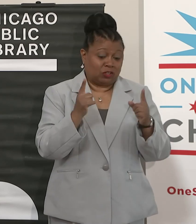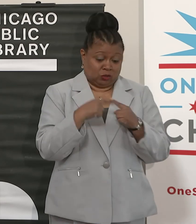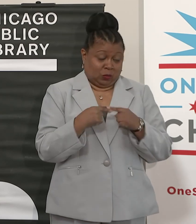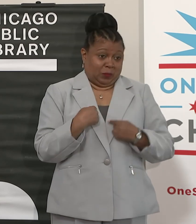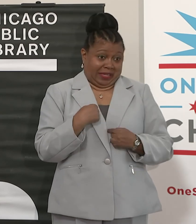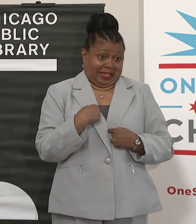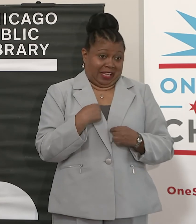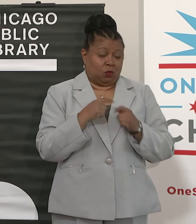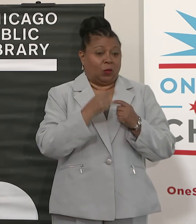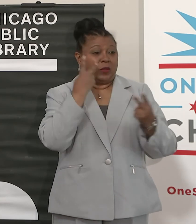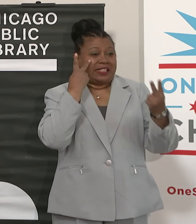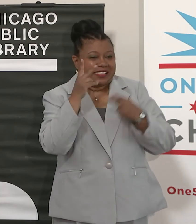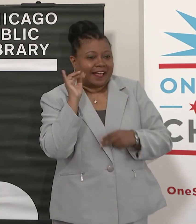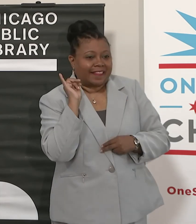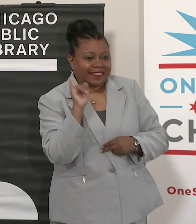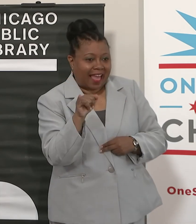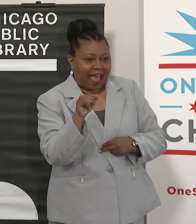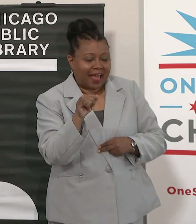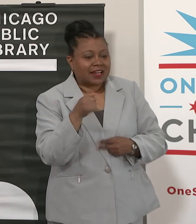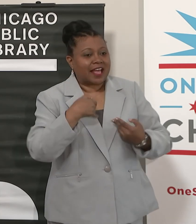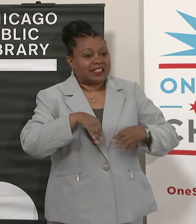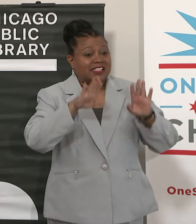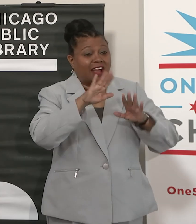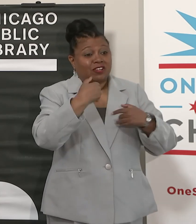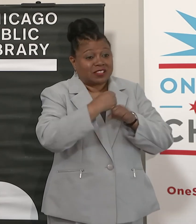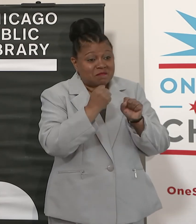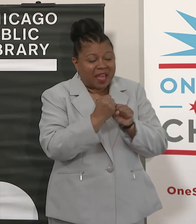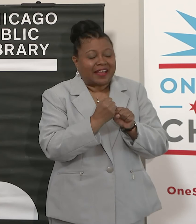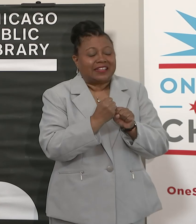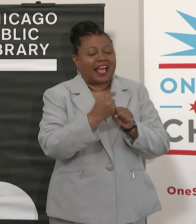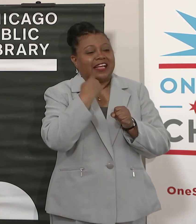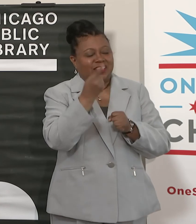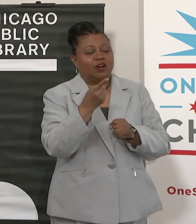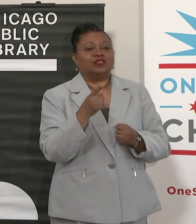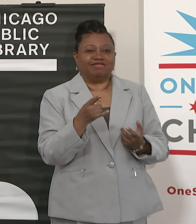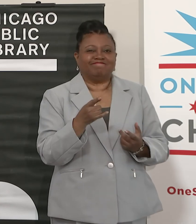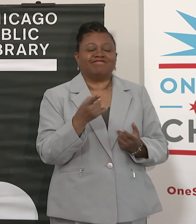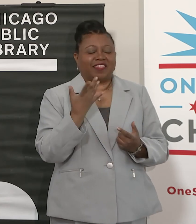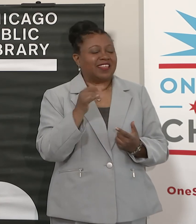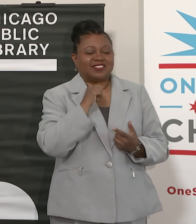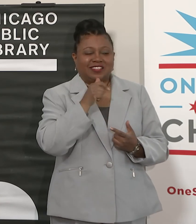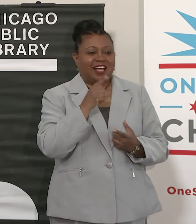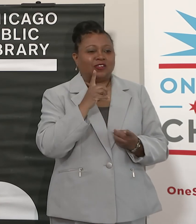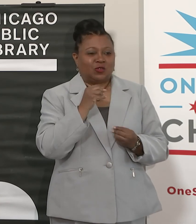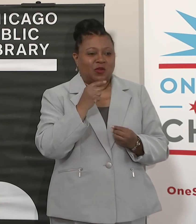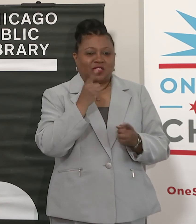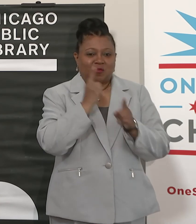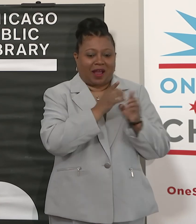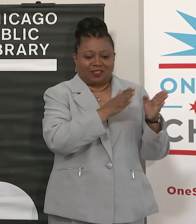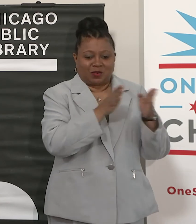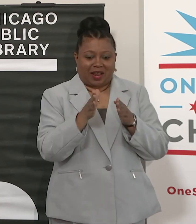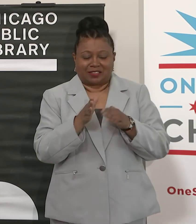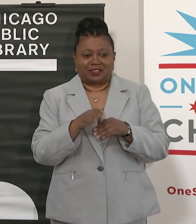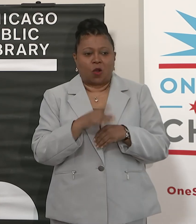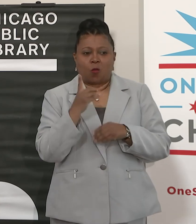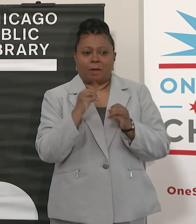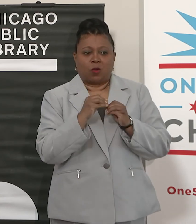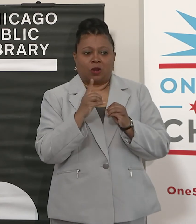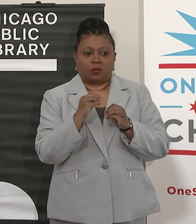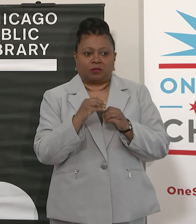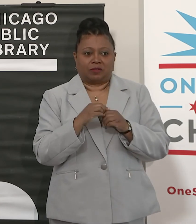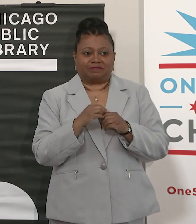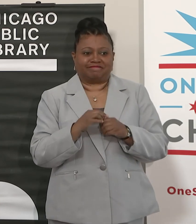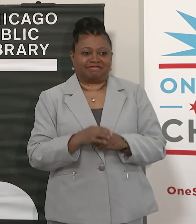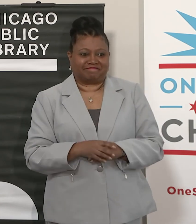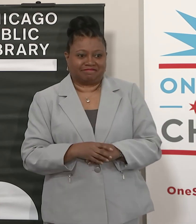me. When you see that and the sacrifice that's being made, it tells you that things are headed in the right direction. Alderman Beal, can I just